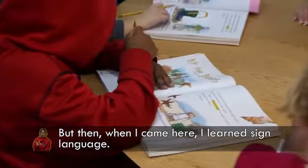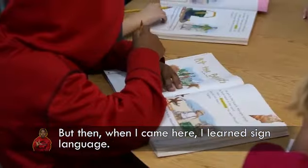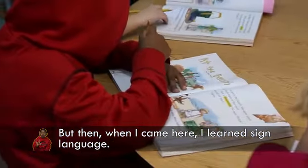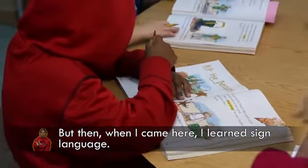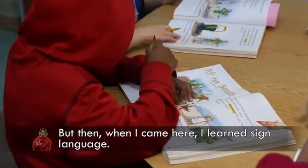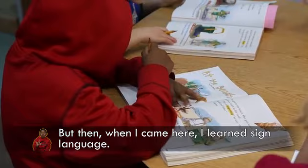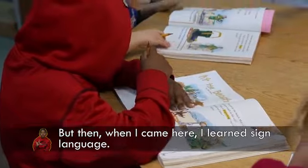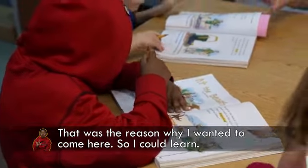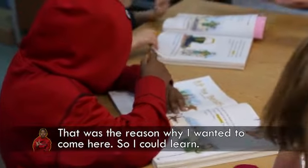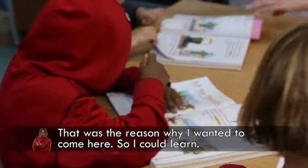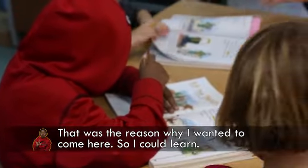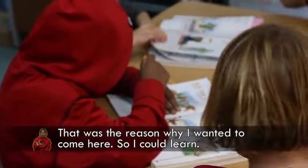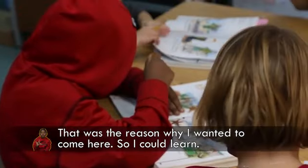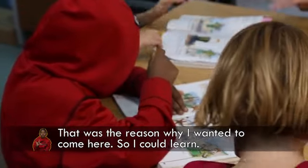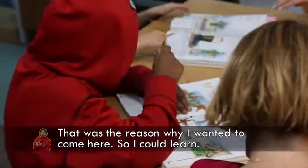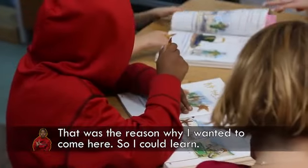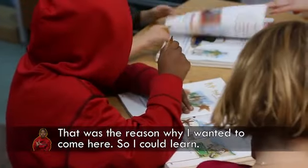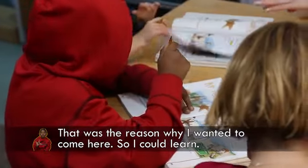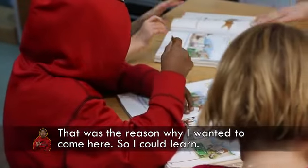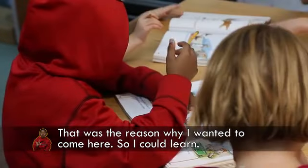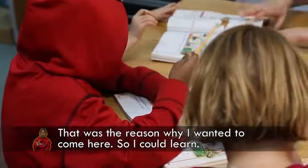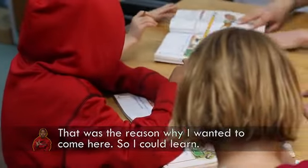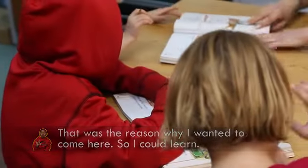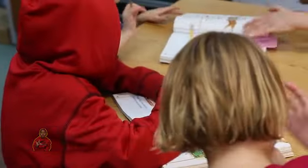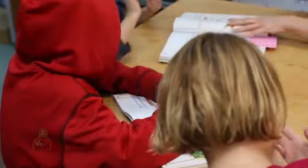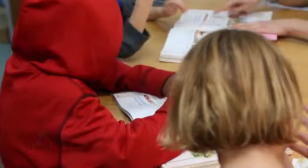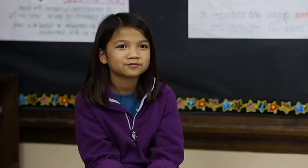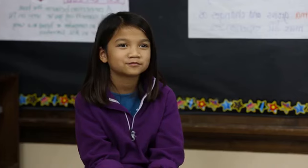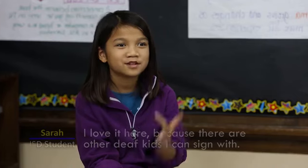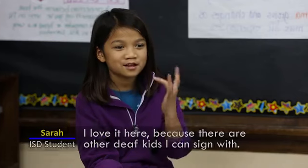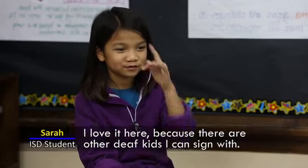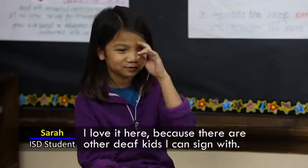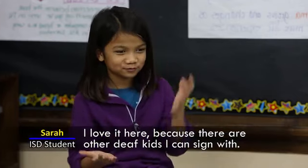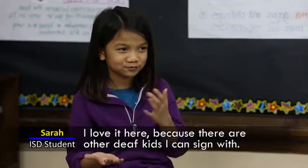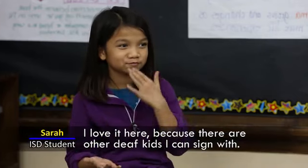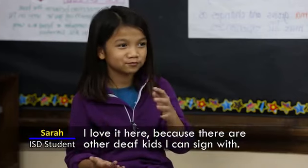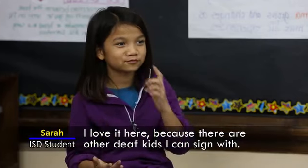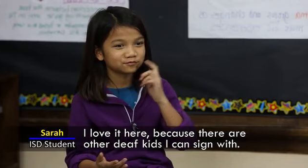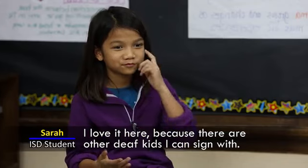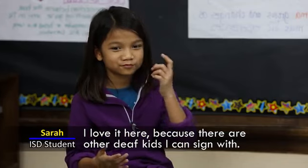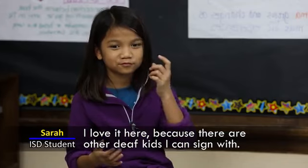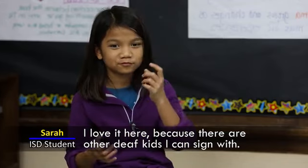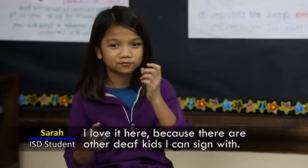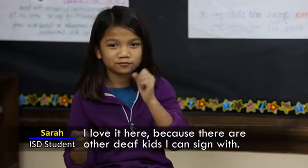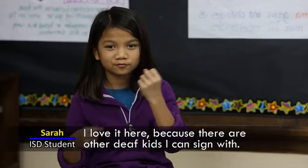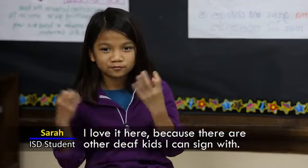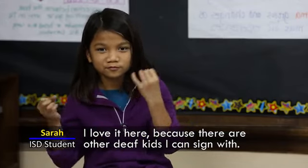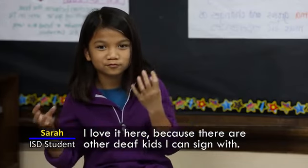and that was the reason why I wanted to come here, so I could learn. I love it here because there are other deaf kids